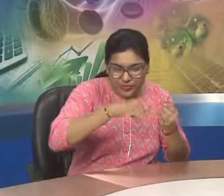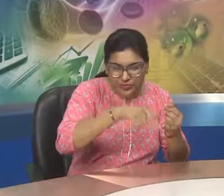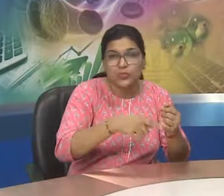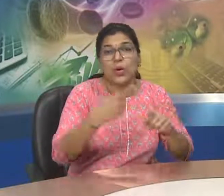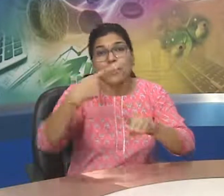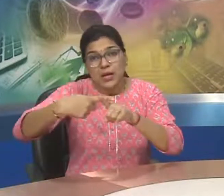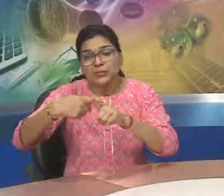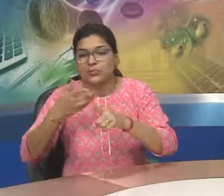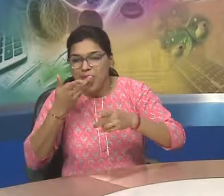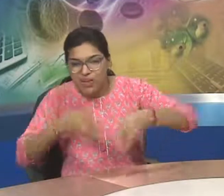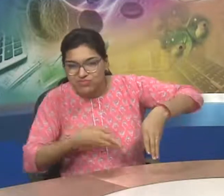exists in